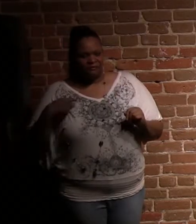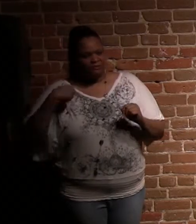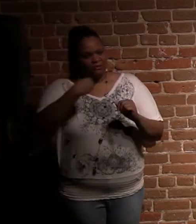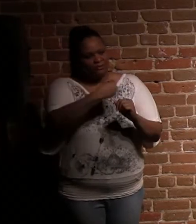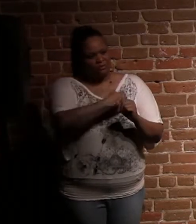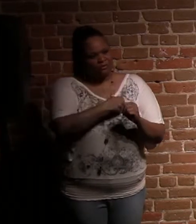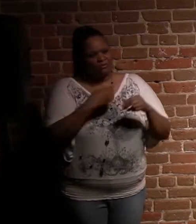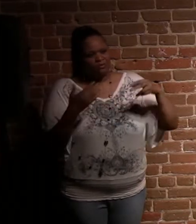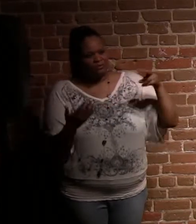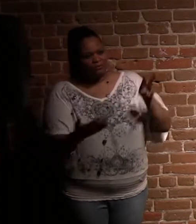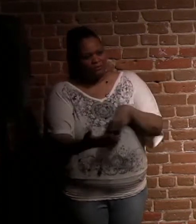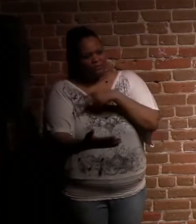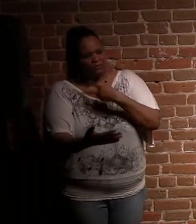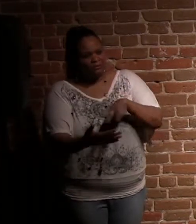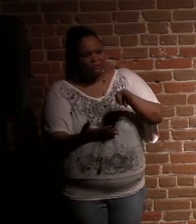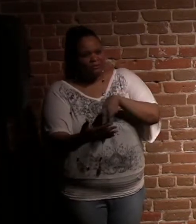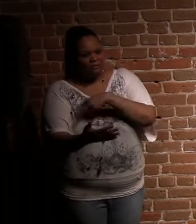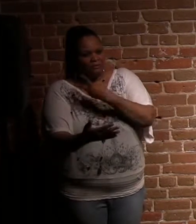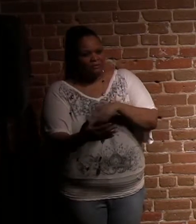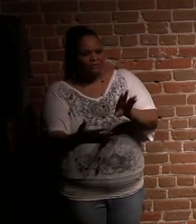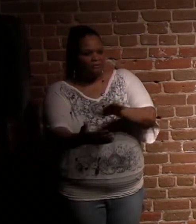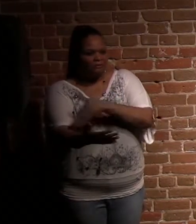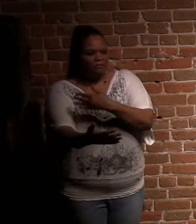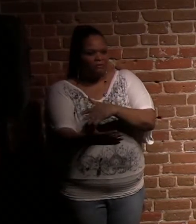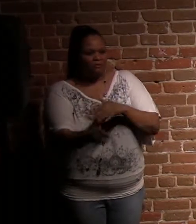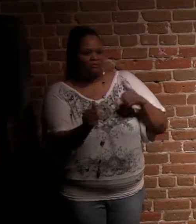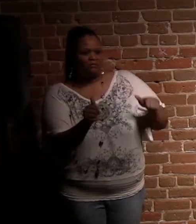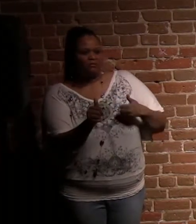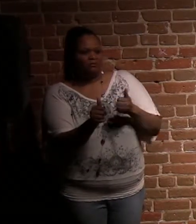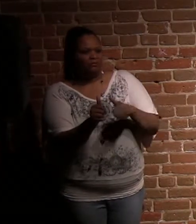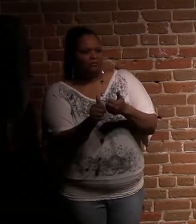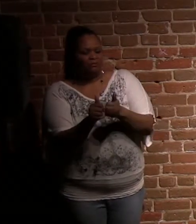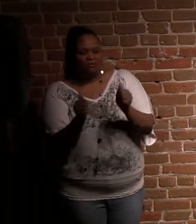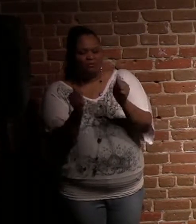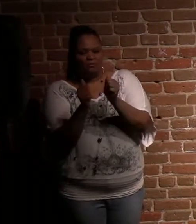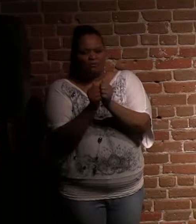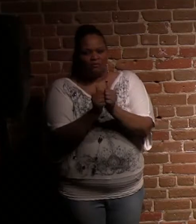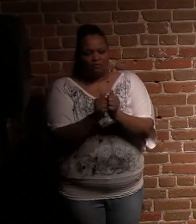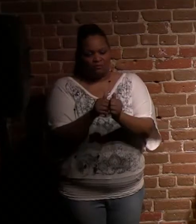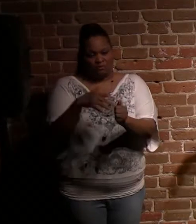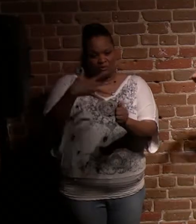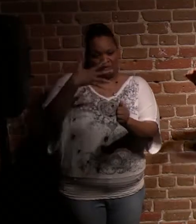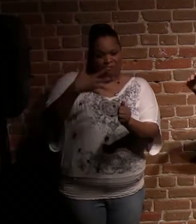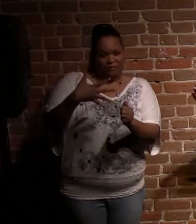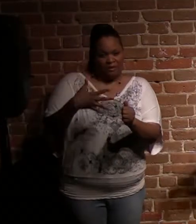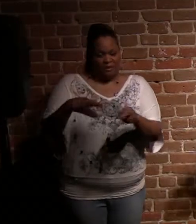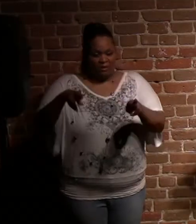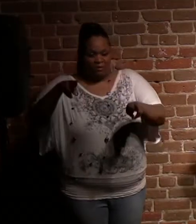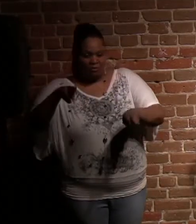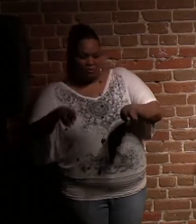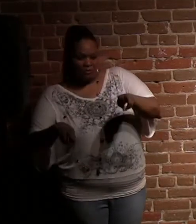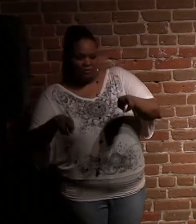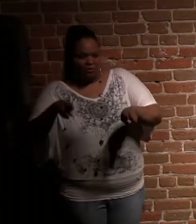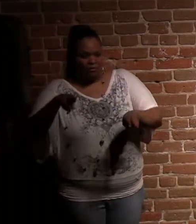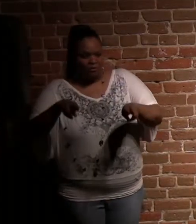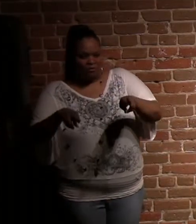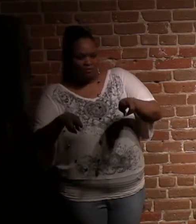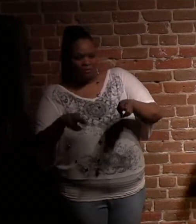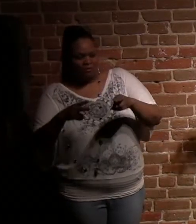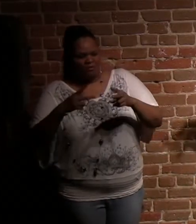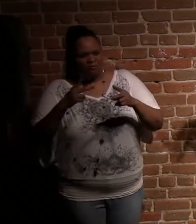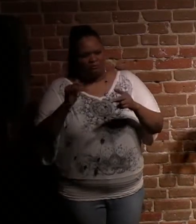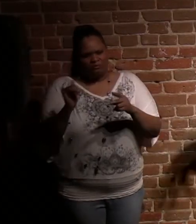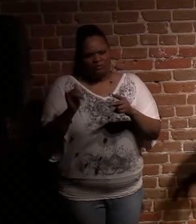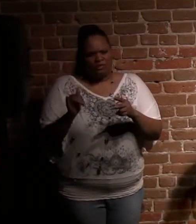We dance to music following Gabriel Roth's 5 rhythms, which is kind of a wave pattern.